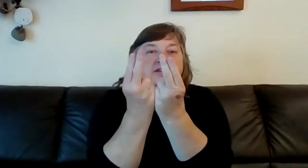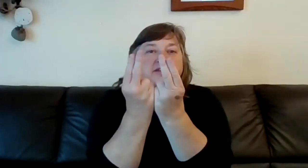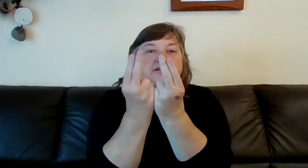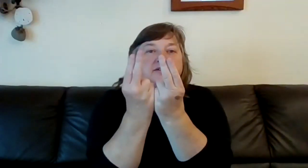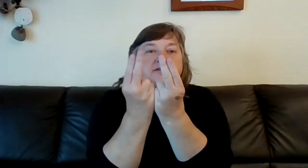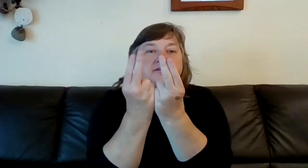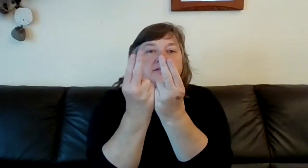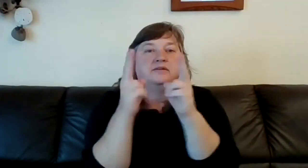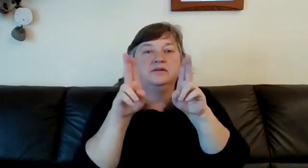together.